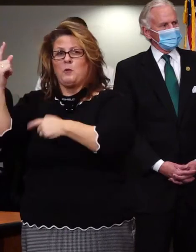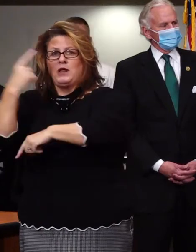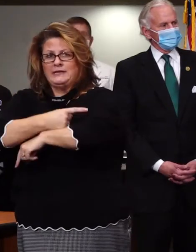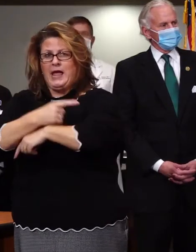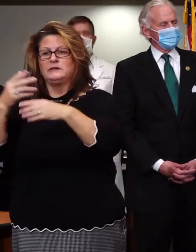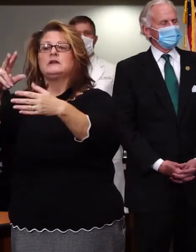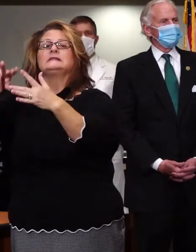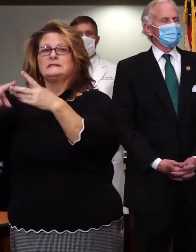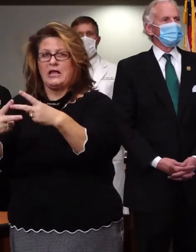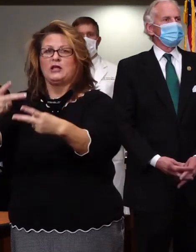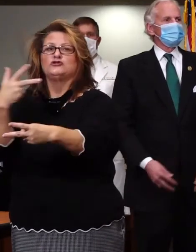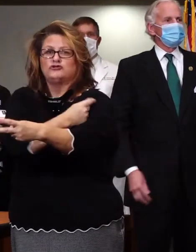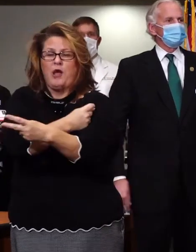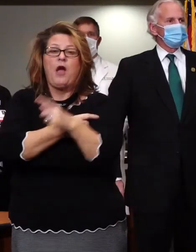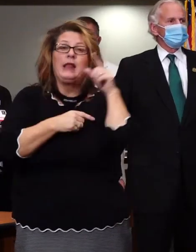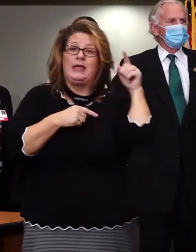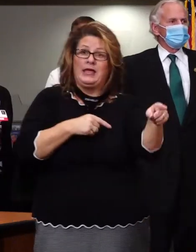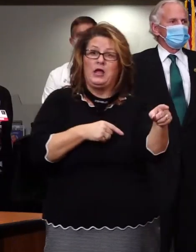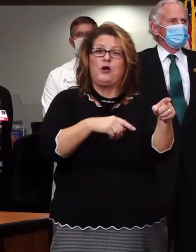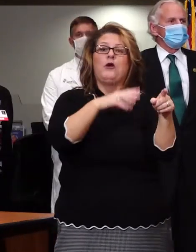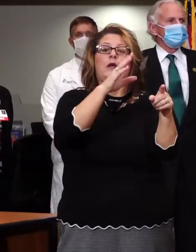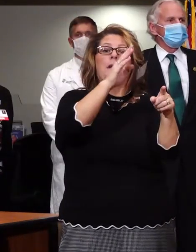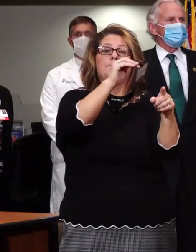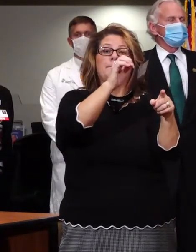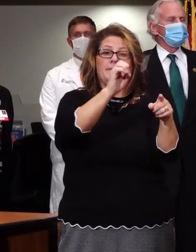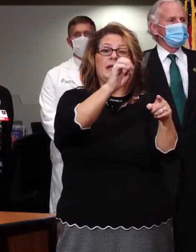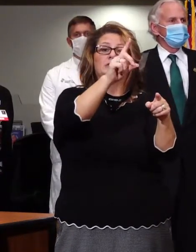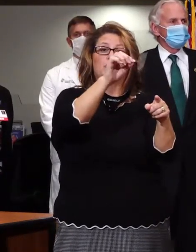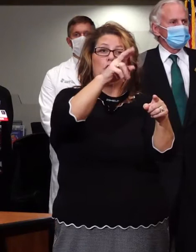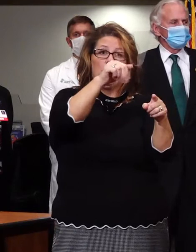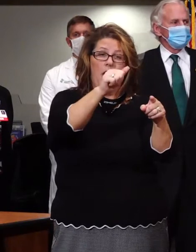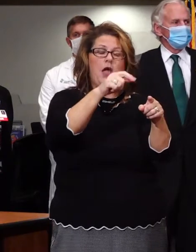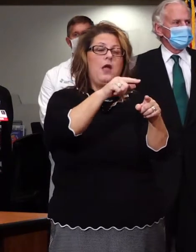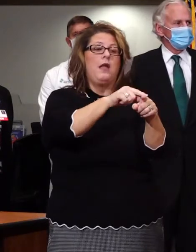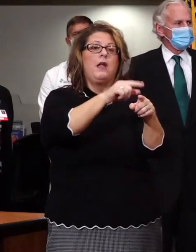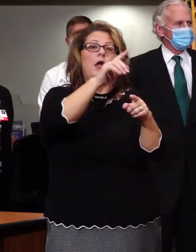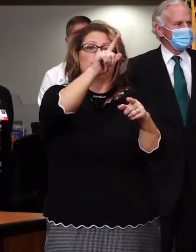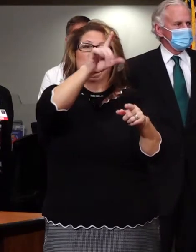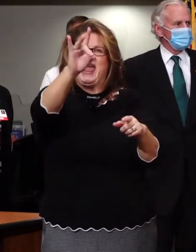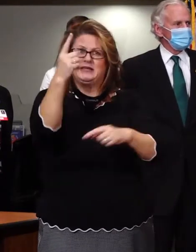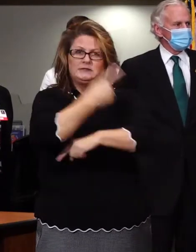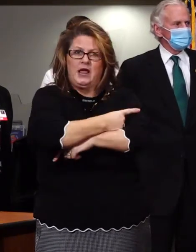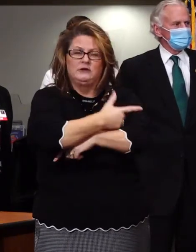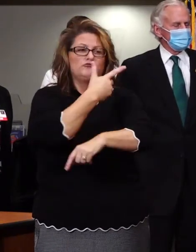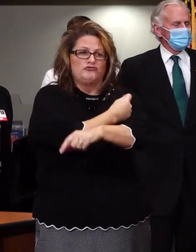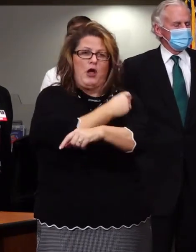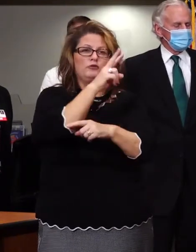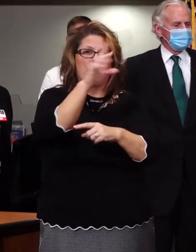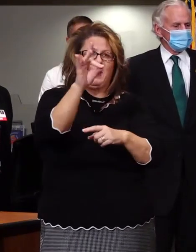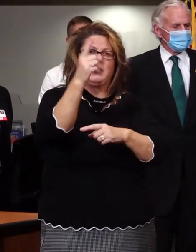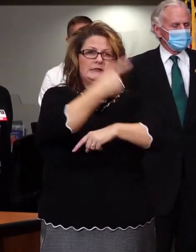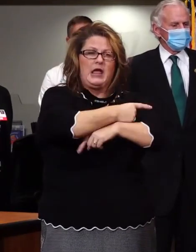those 2 doses. And individuals will need to also be sure to receive both doses of the same brand of the vaccine, as I've